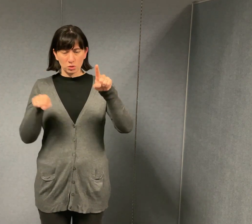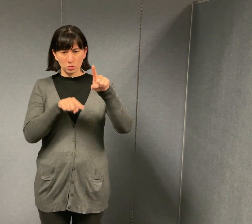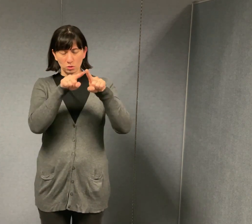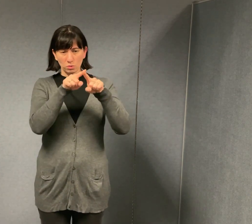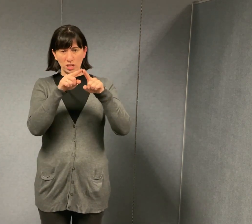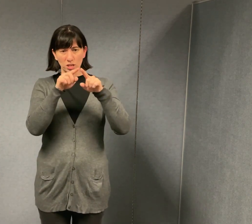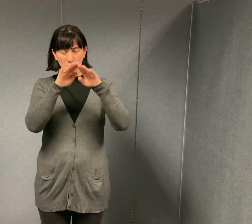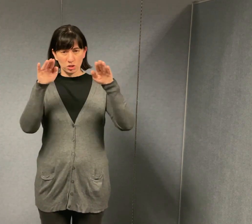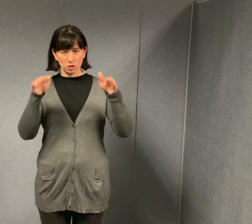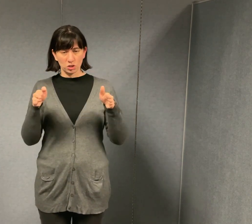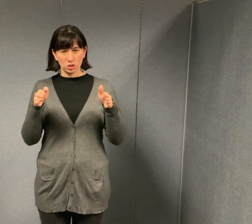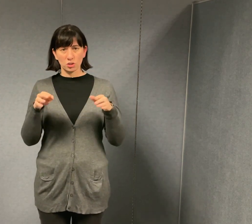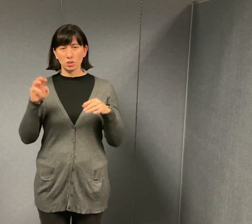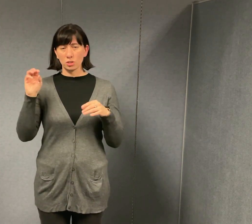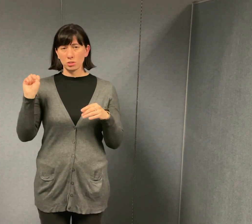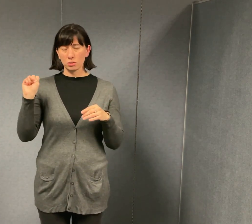lawnmower, and boxes.